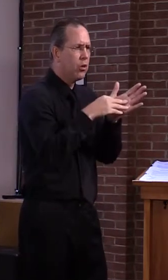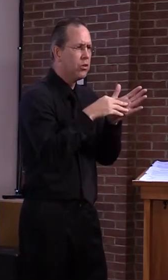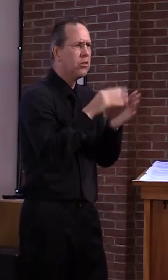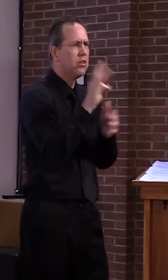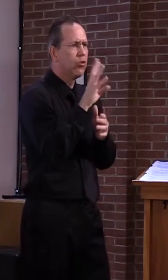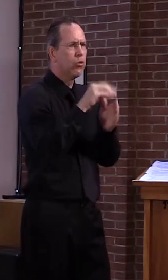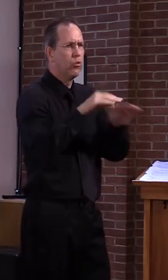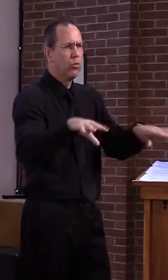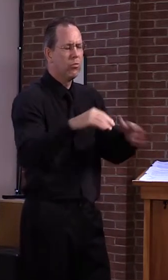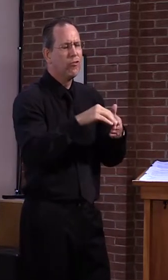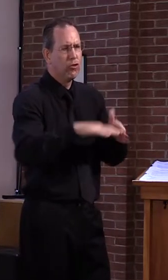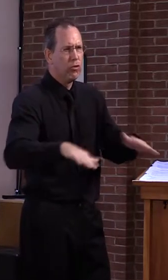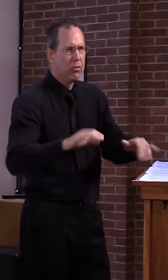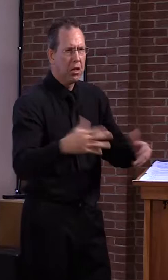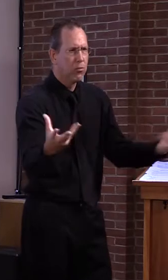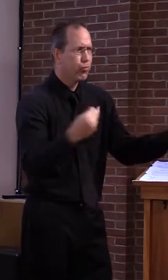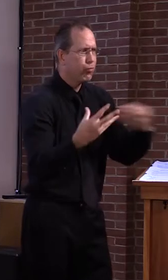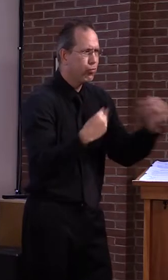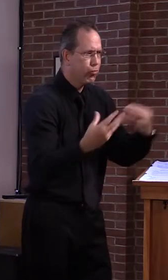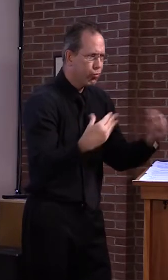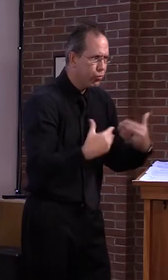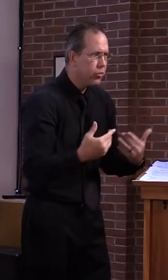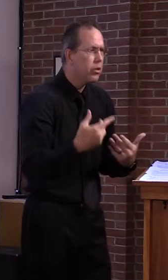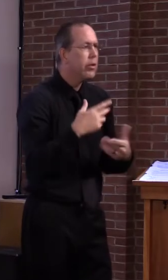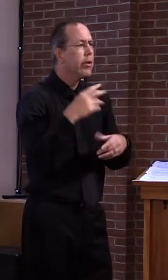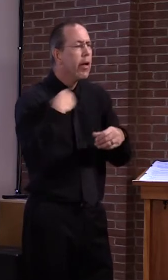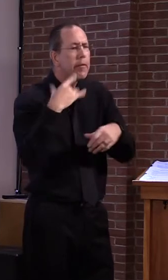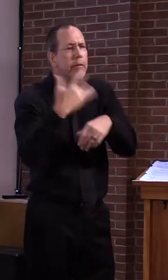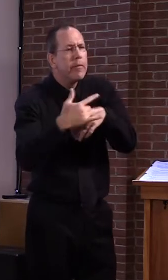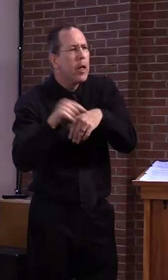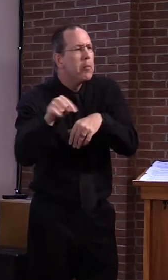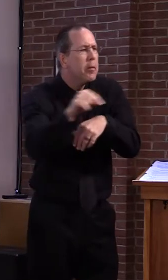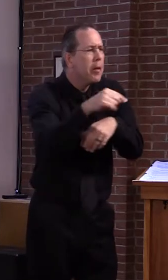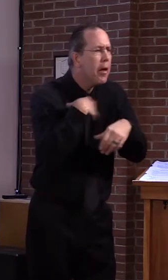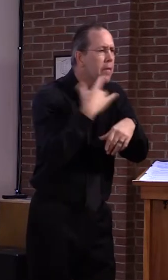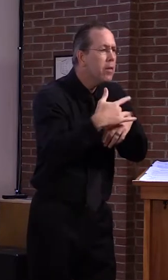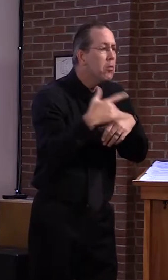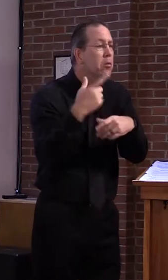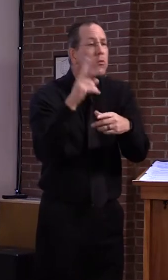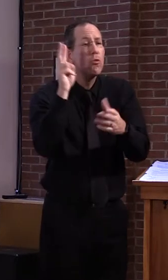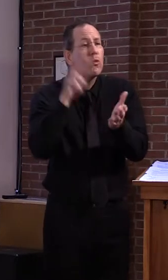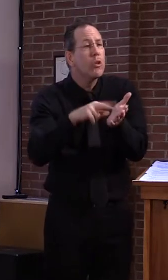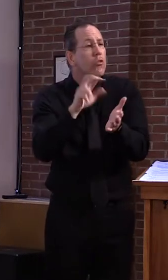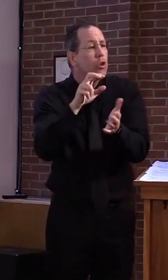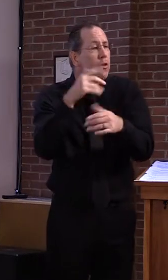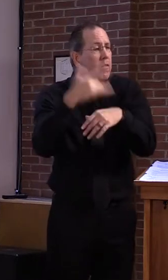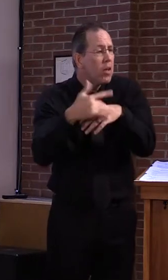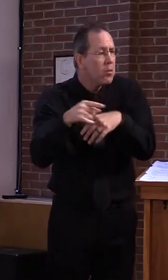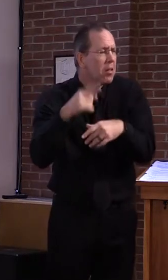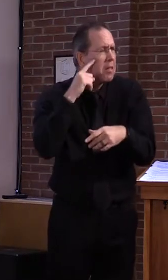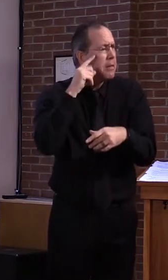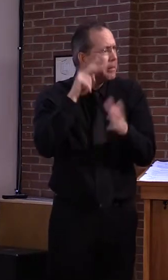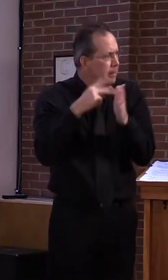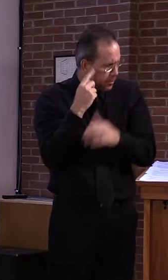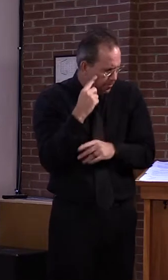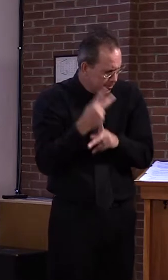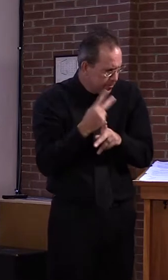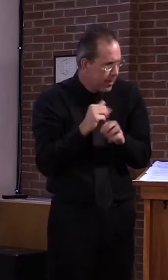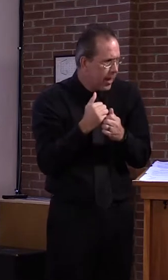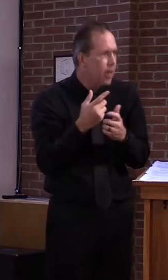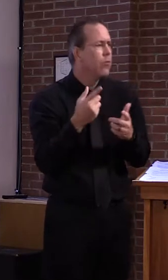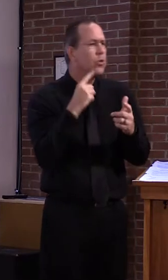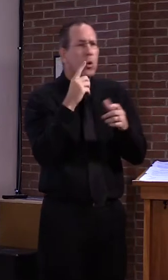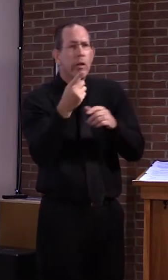children because the sites identified so far are all in schools that have split schedules for